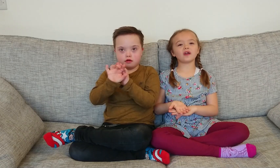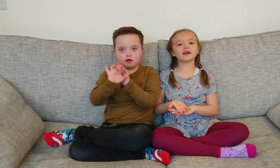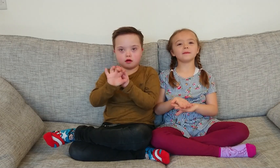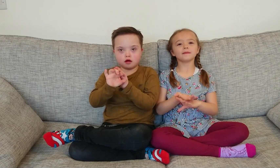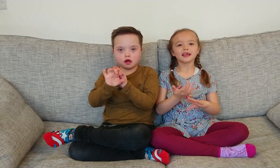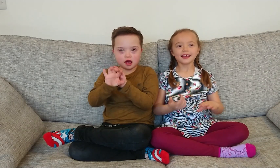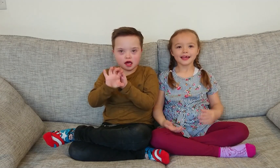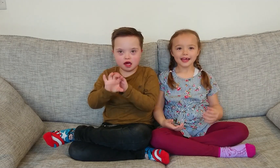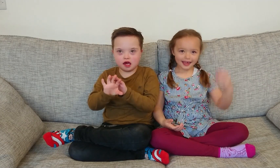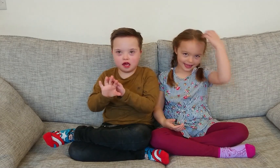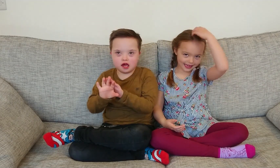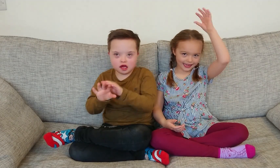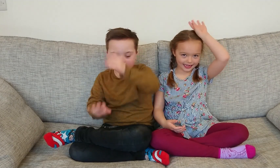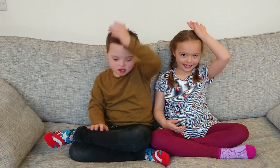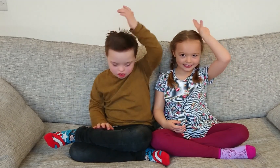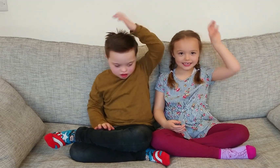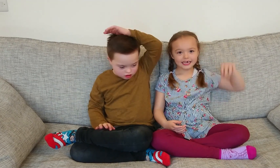on his